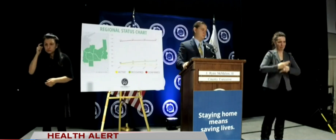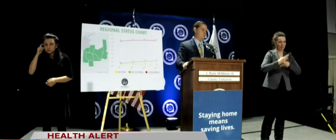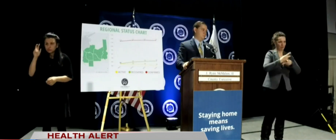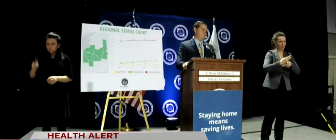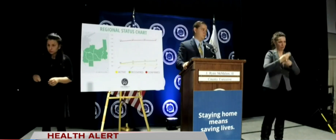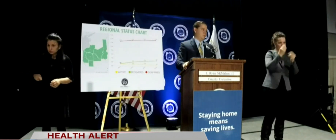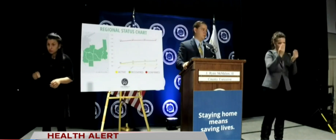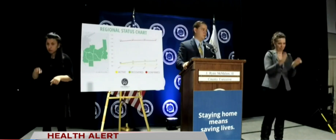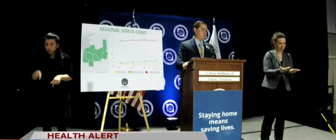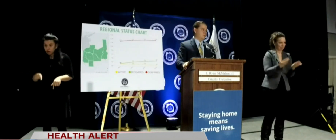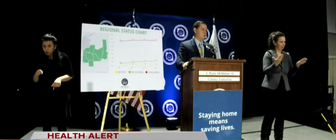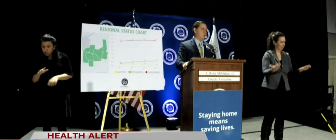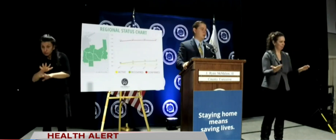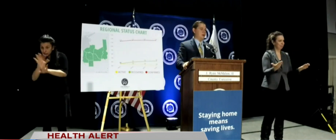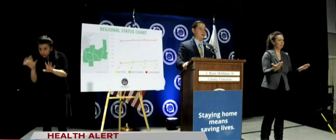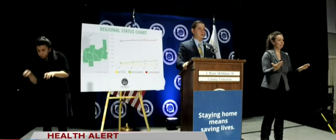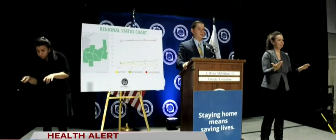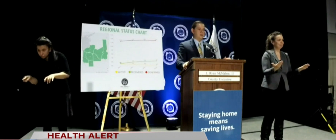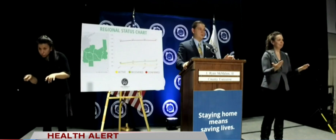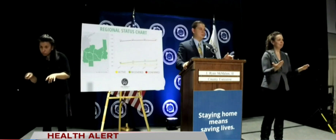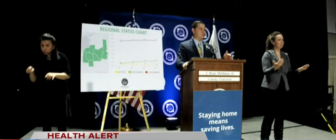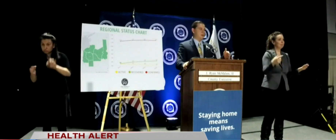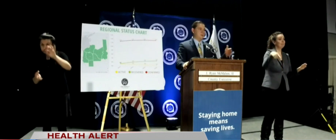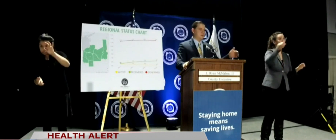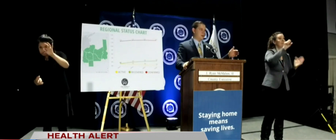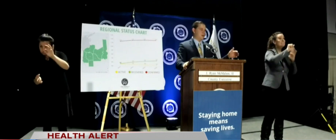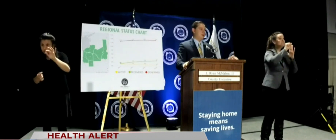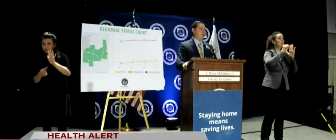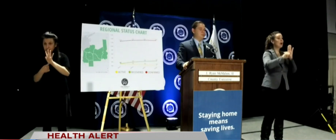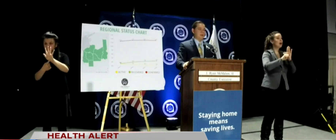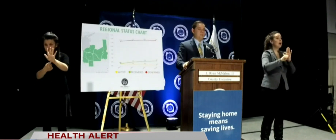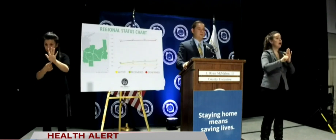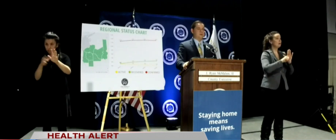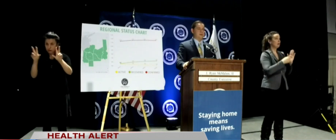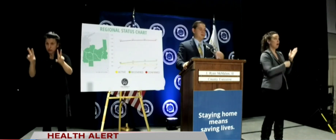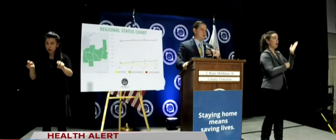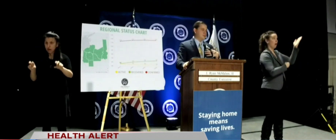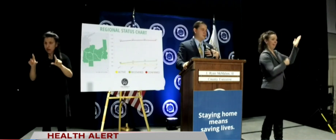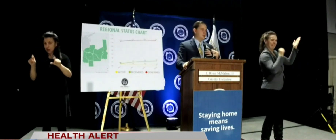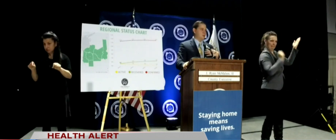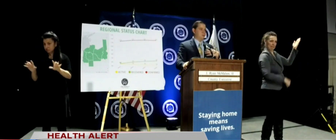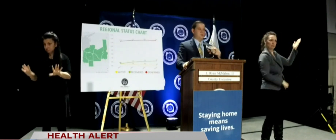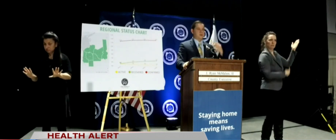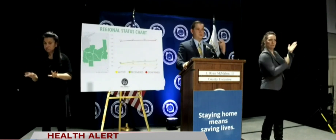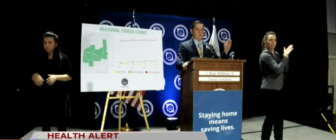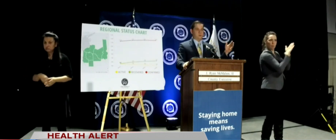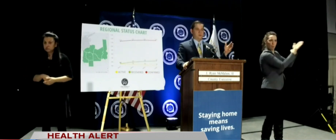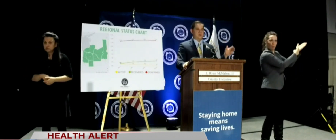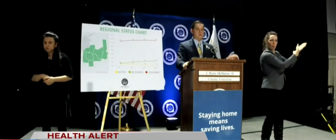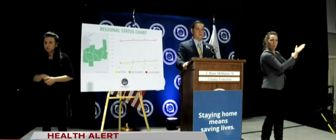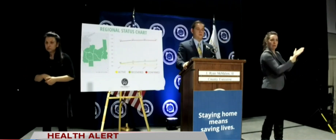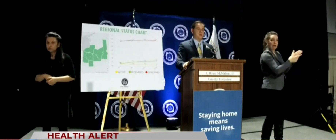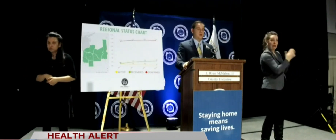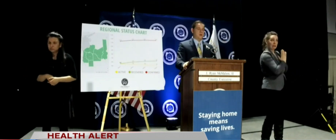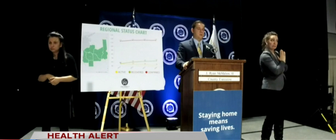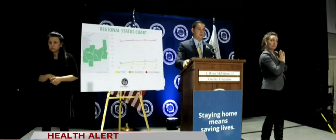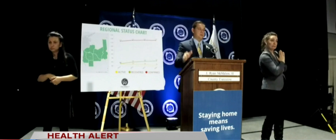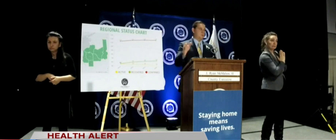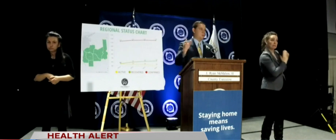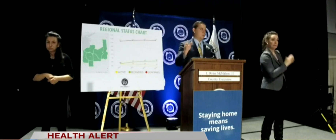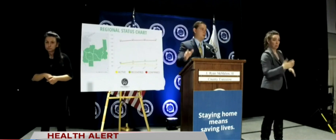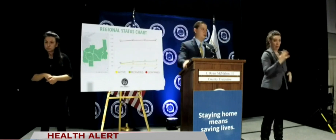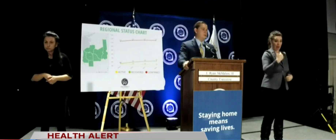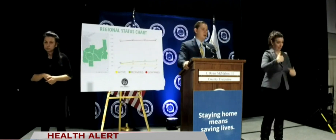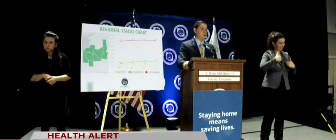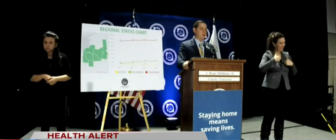case. We're ready to do this on this date. Not because I said so, or because there were protesters, or because